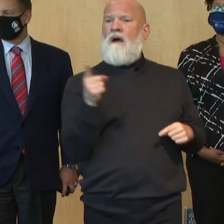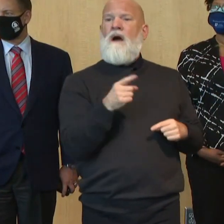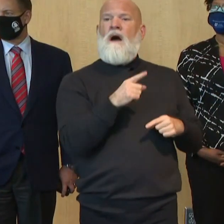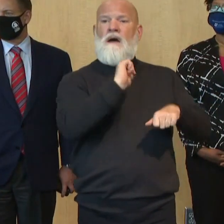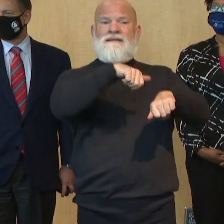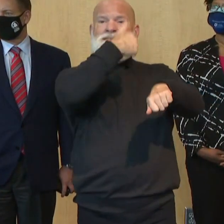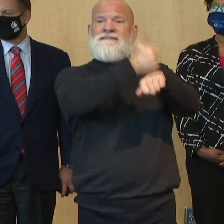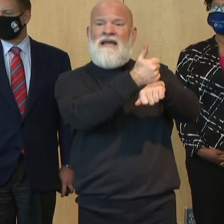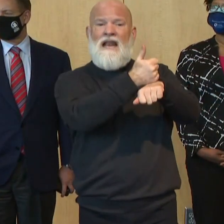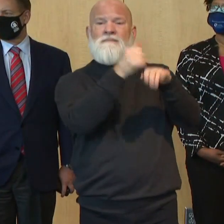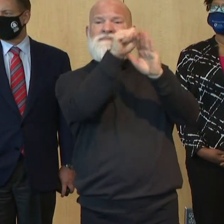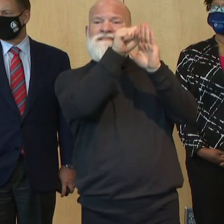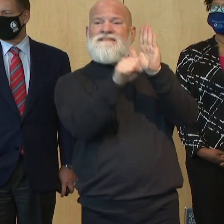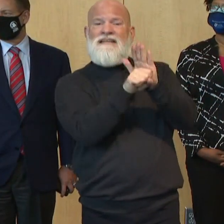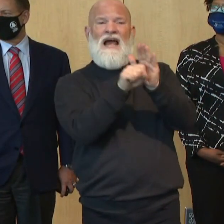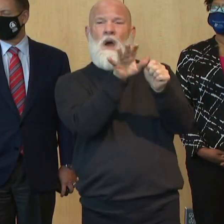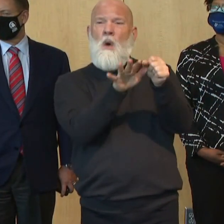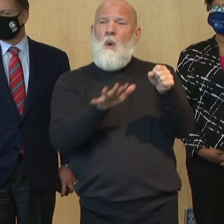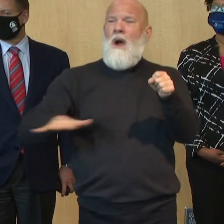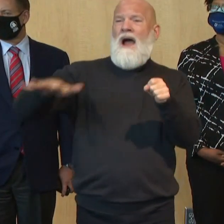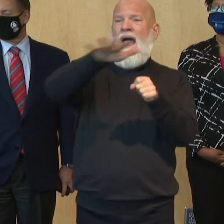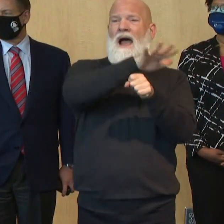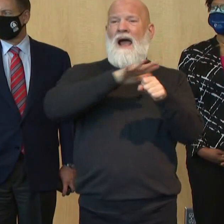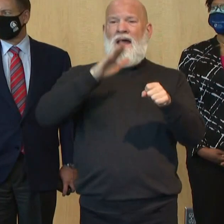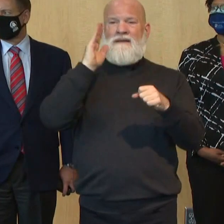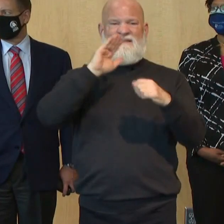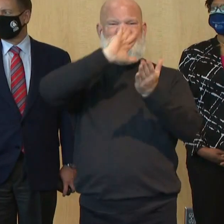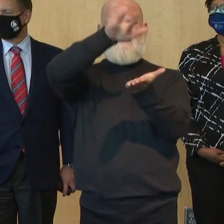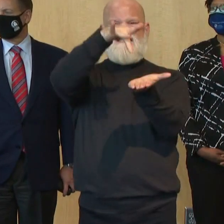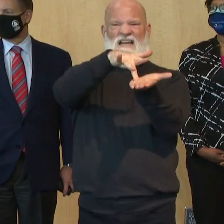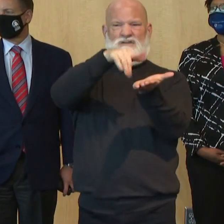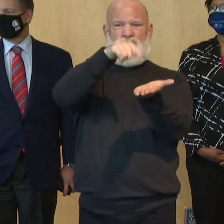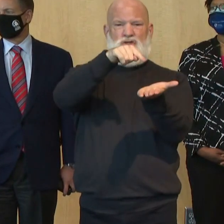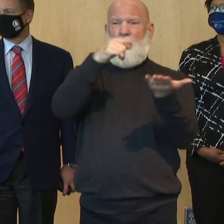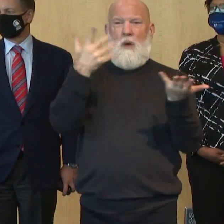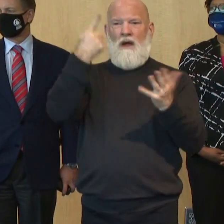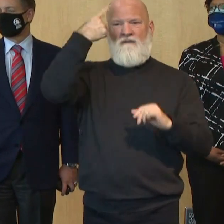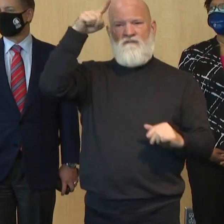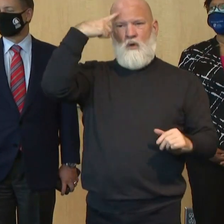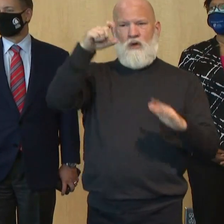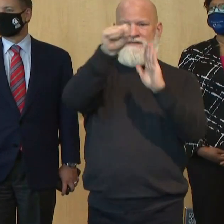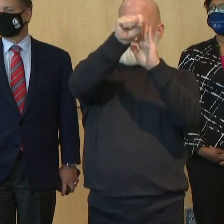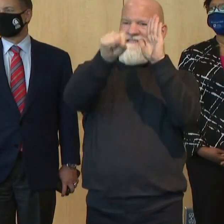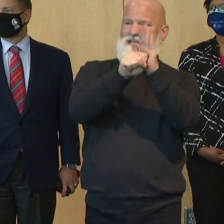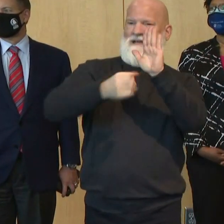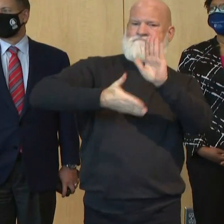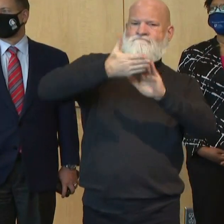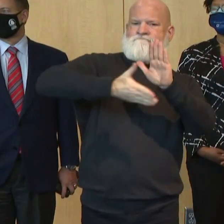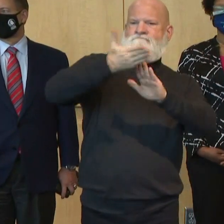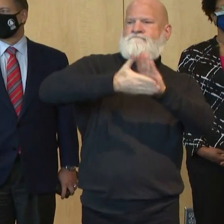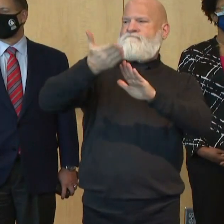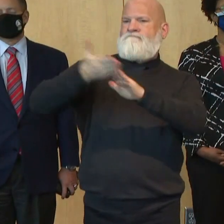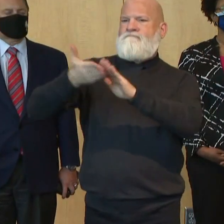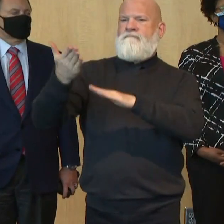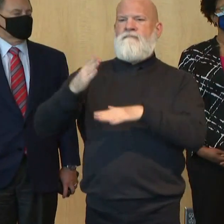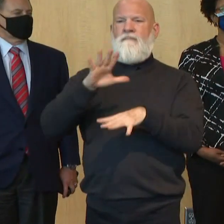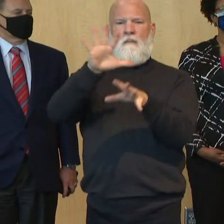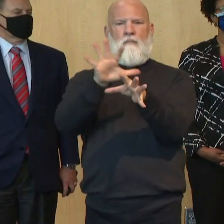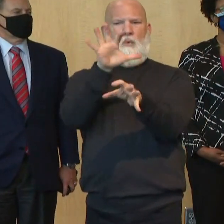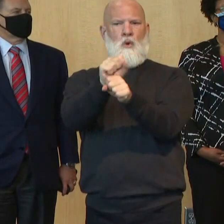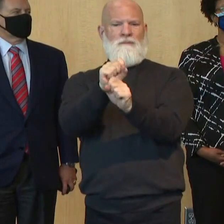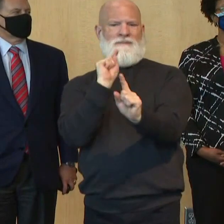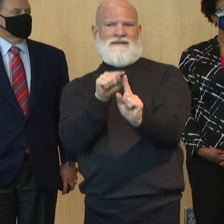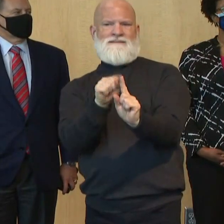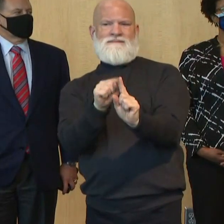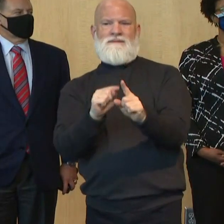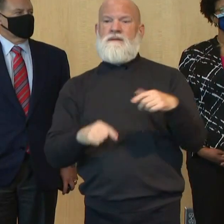of the vaccination process, specifically for those state-ran health appointments for vaccines? Yeah, we're still